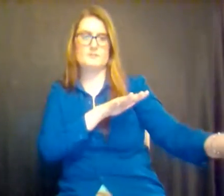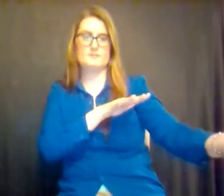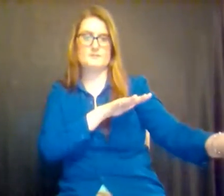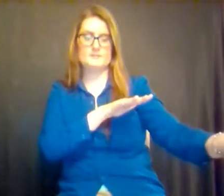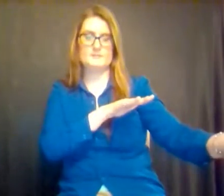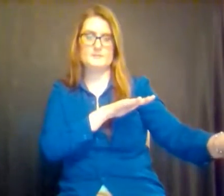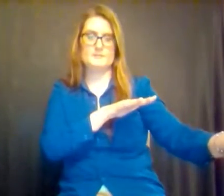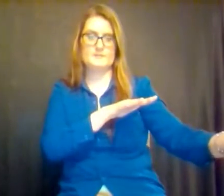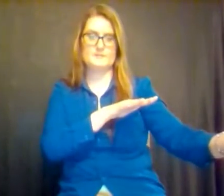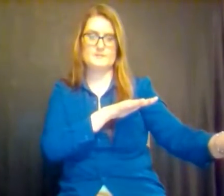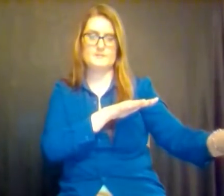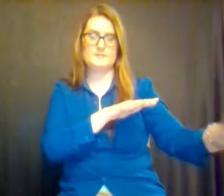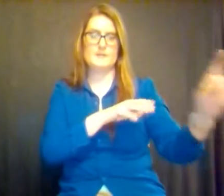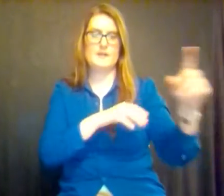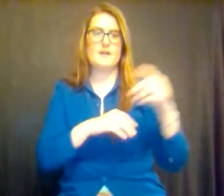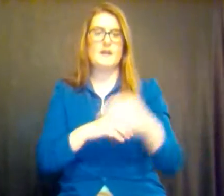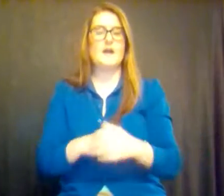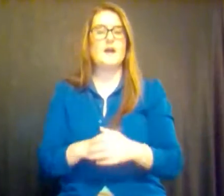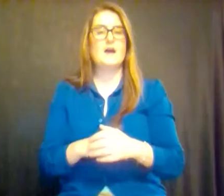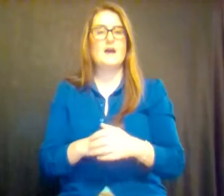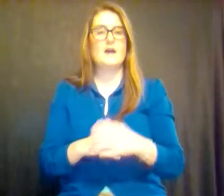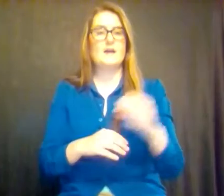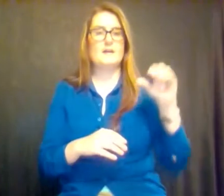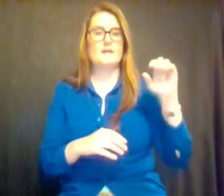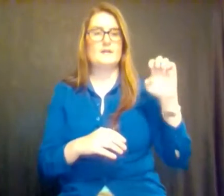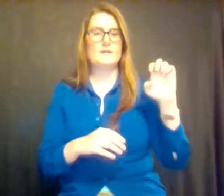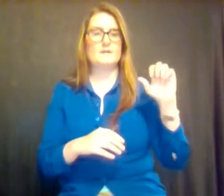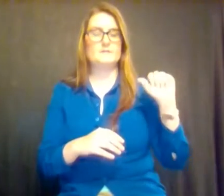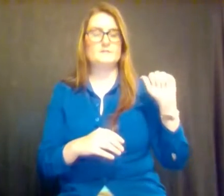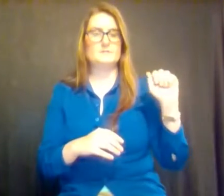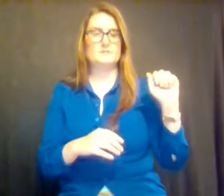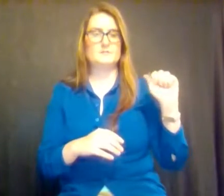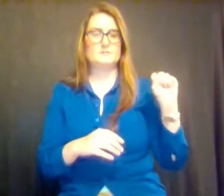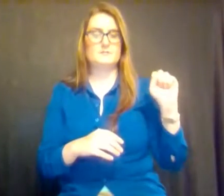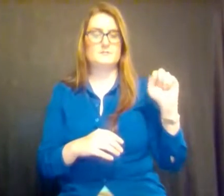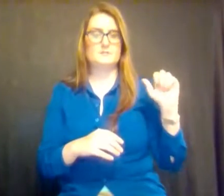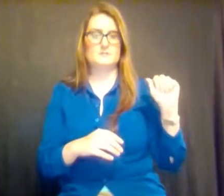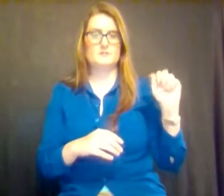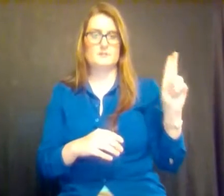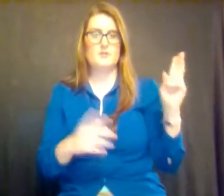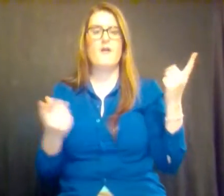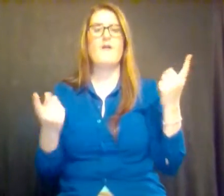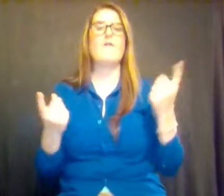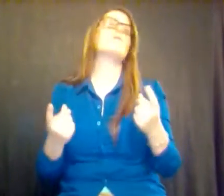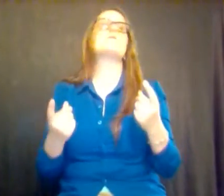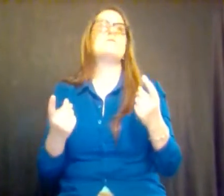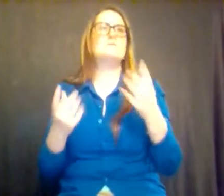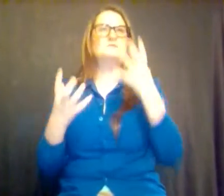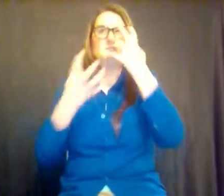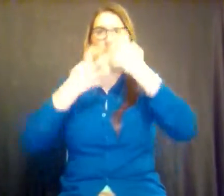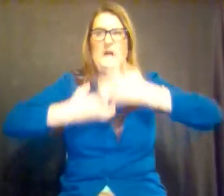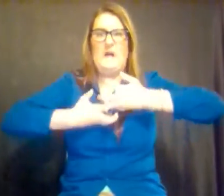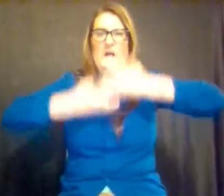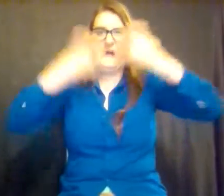return until his brother had calmed down. He was gone for 20 years. While he was